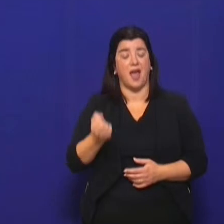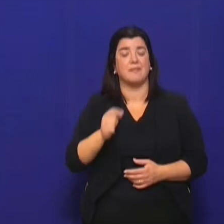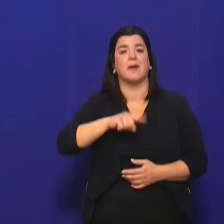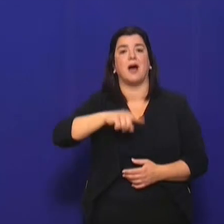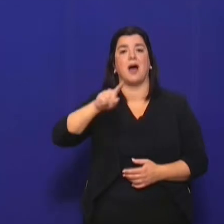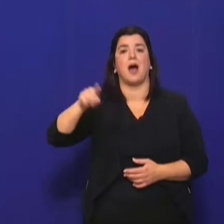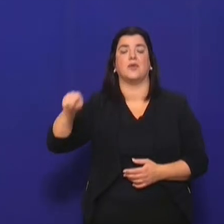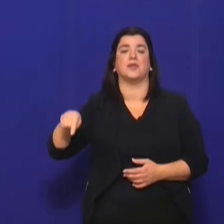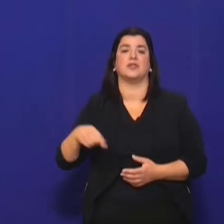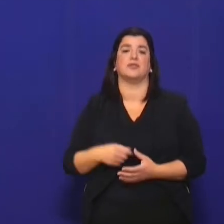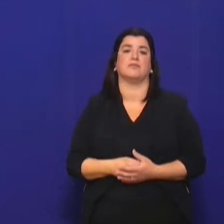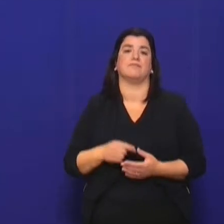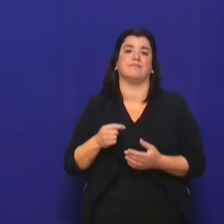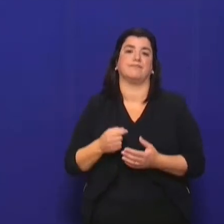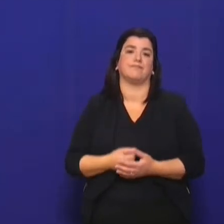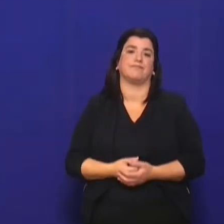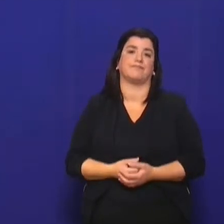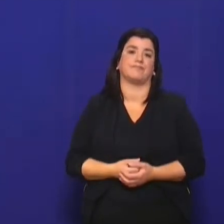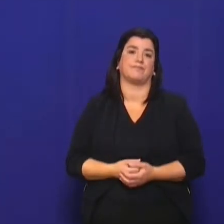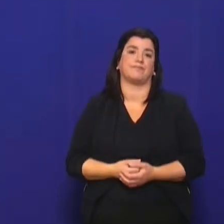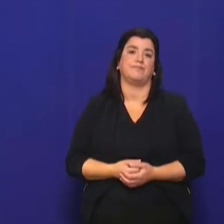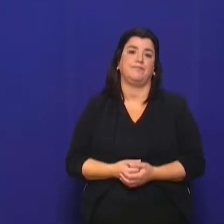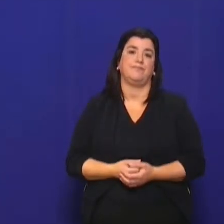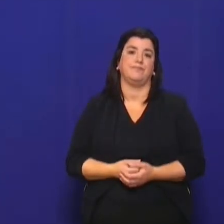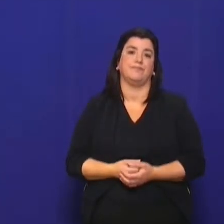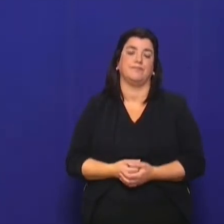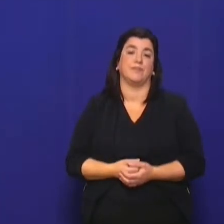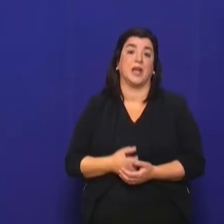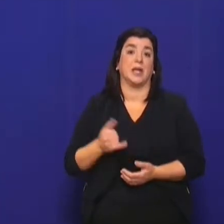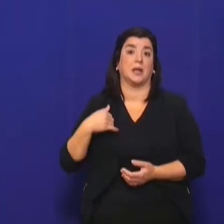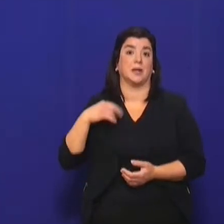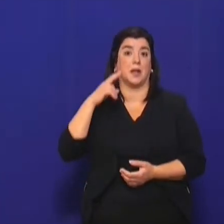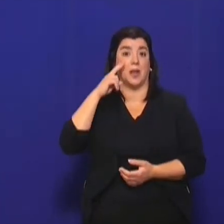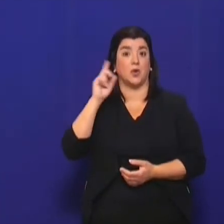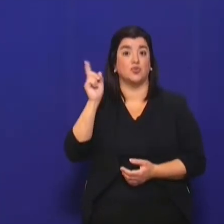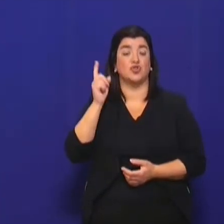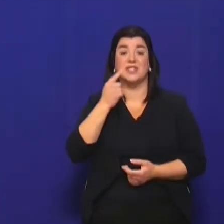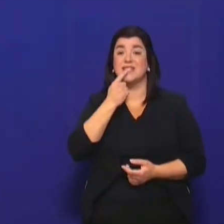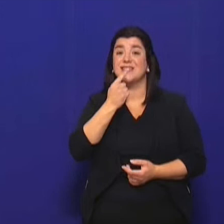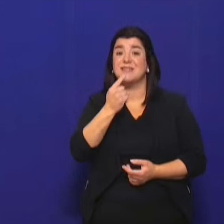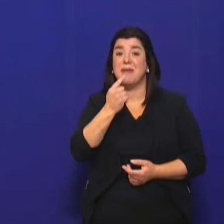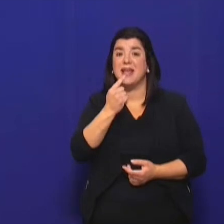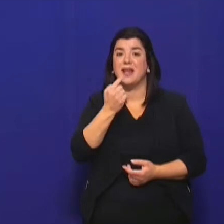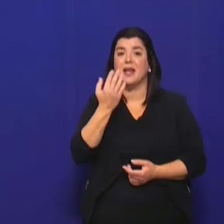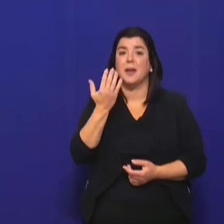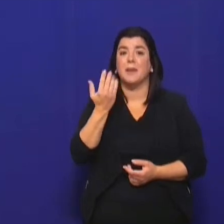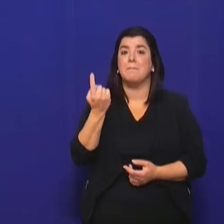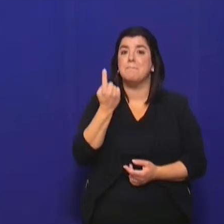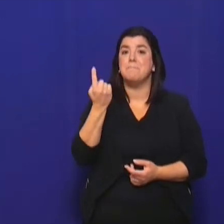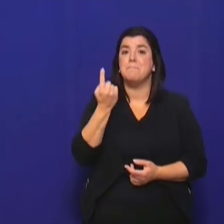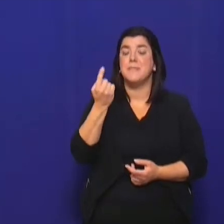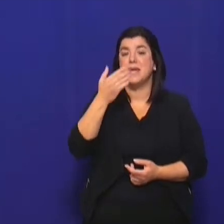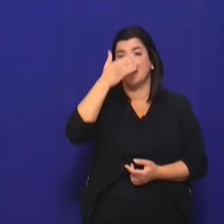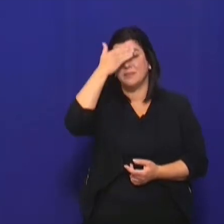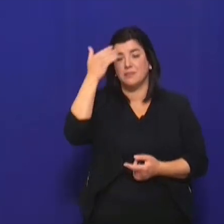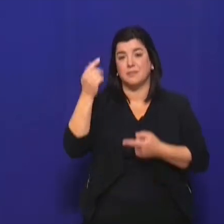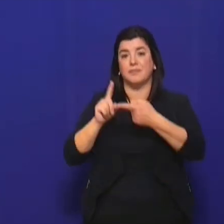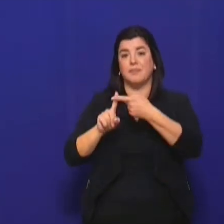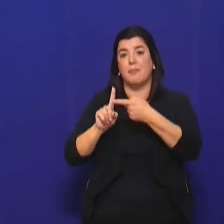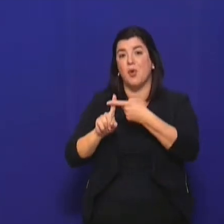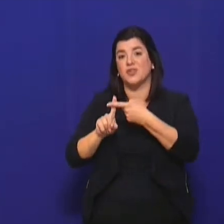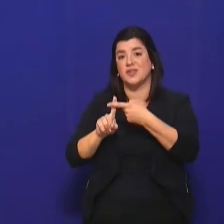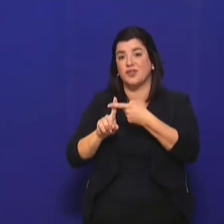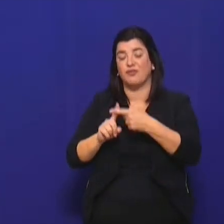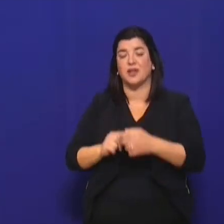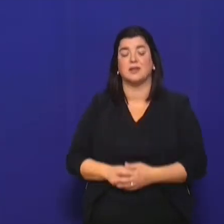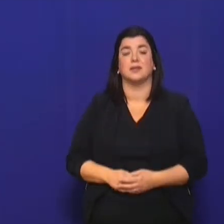huma minn Għawdex. Jekk naraw naqra x'kienu l-etajiet tal-każijiet li kellna din il-ġimgħa naraw li l-maġġor